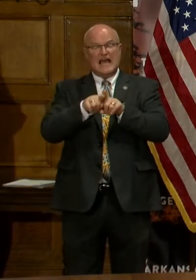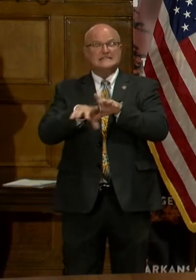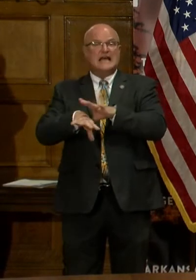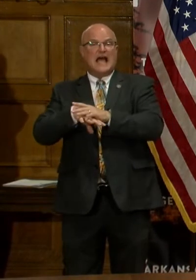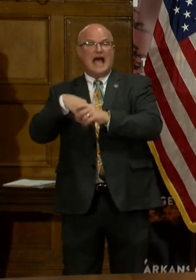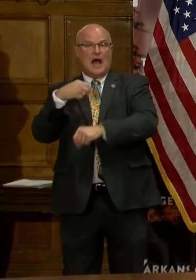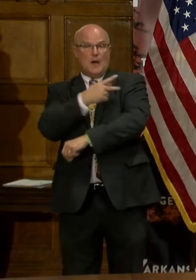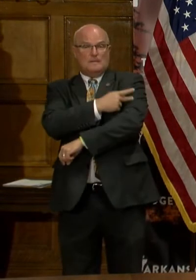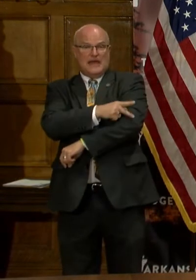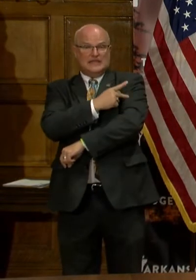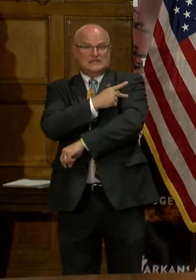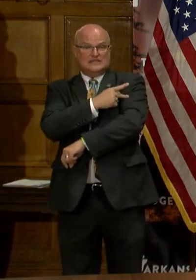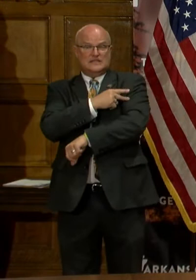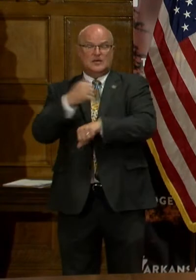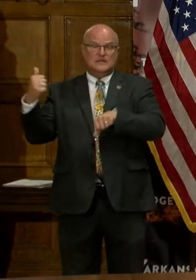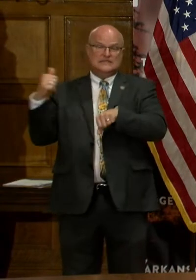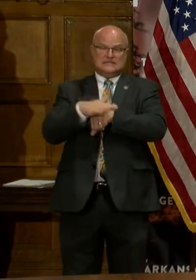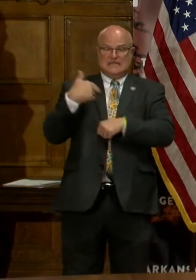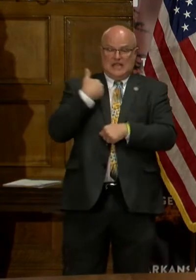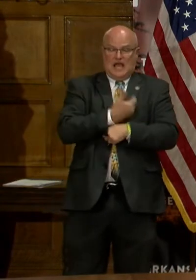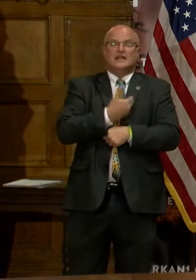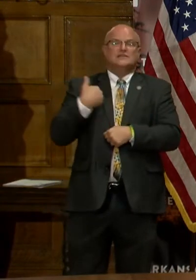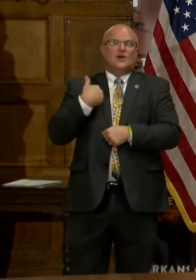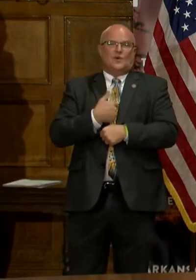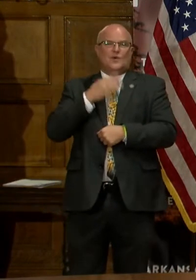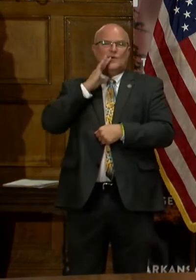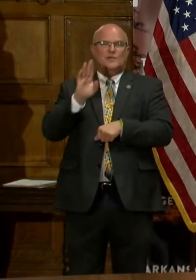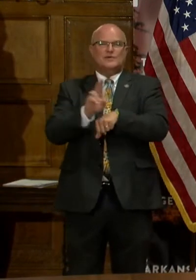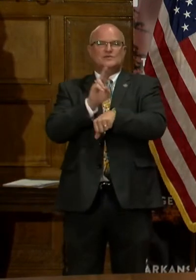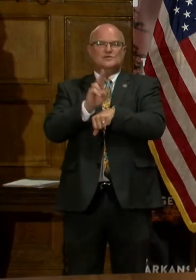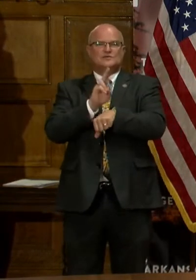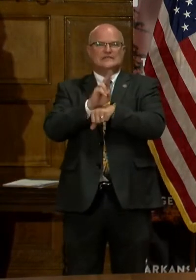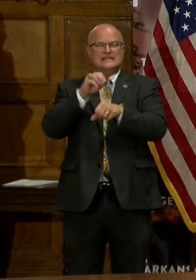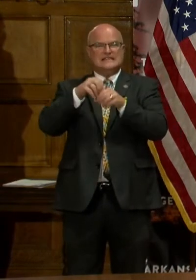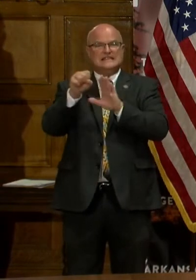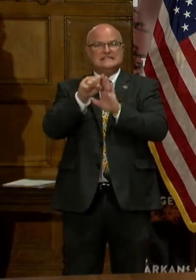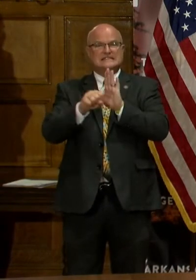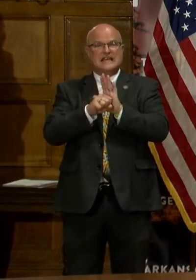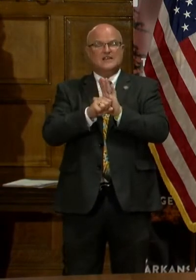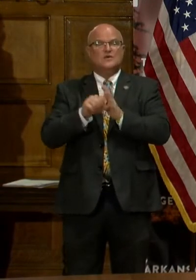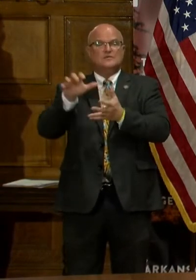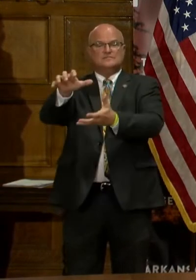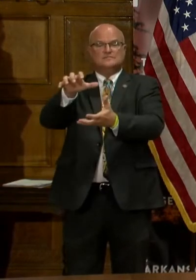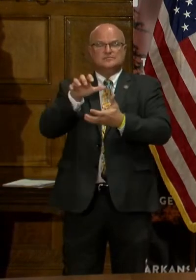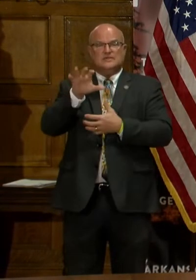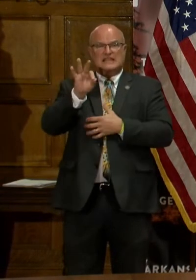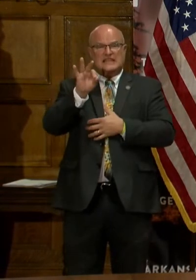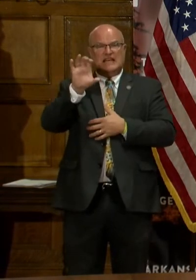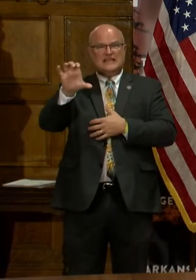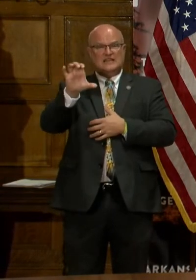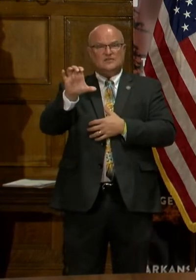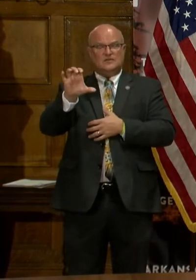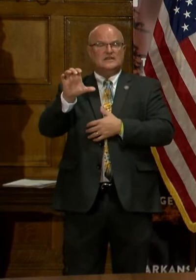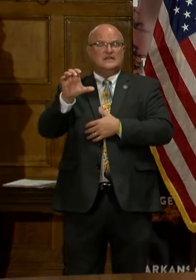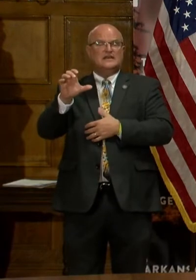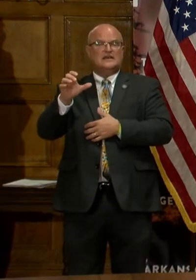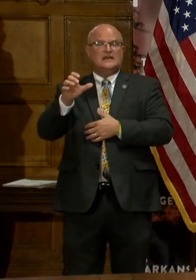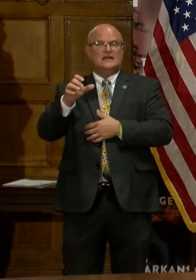outpatient. It will be shipped to us. We are going to be, us being the state, we will receive 900 doses of this, which